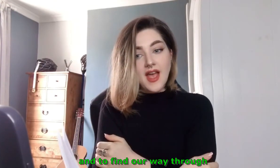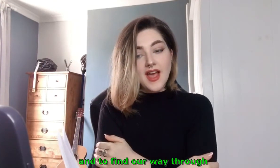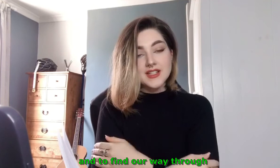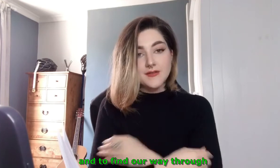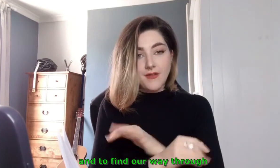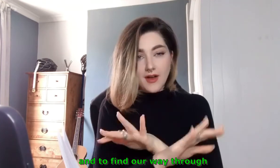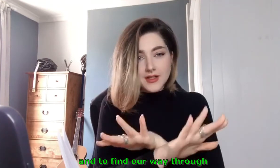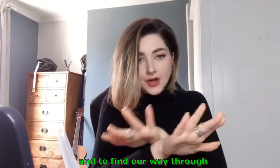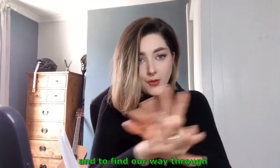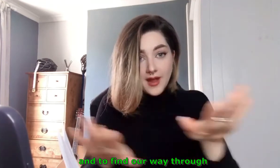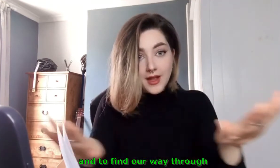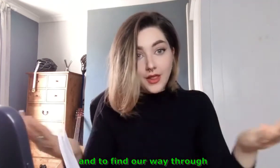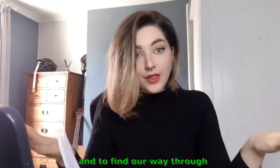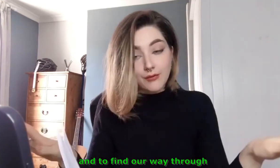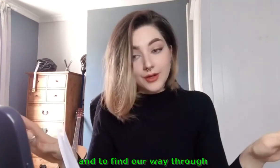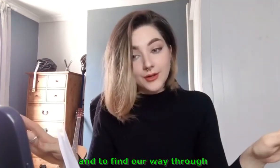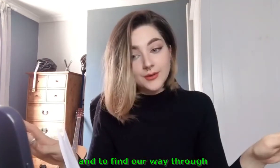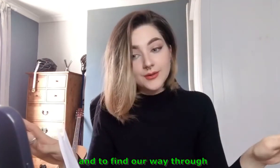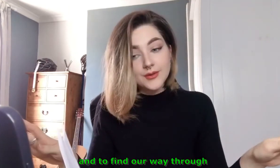and to find our way through.